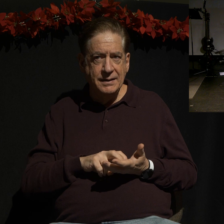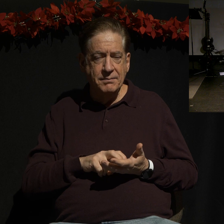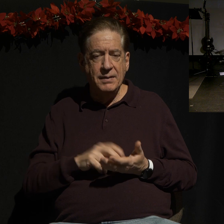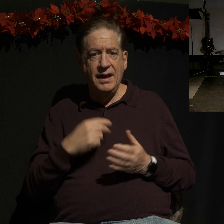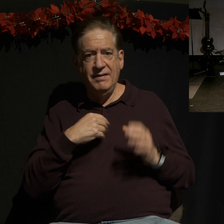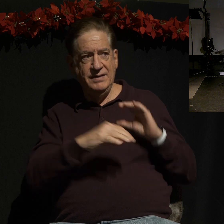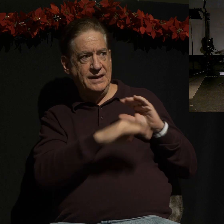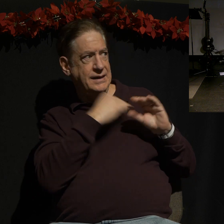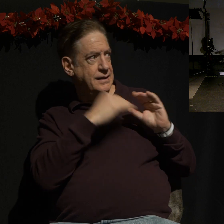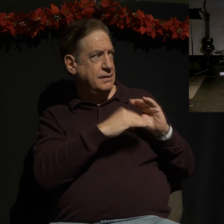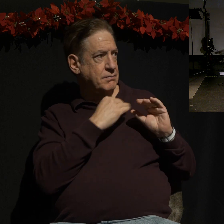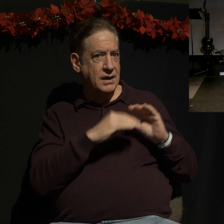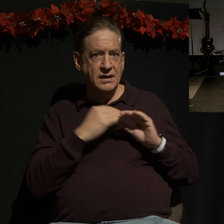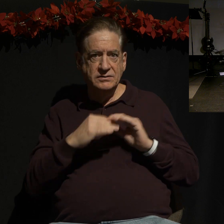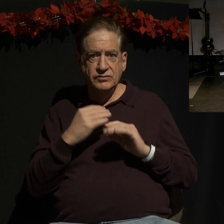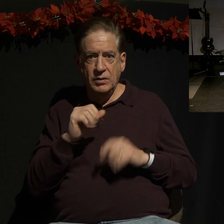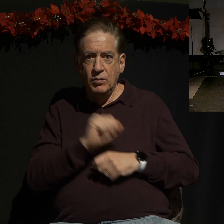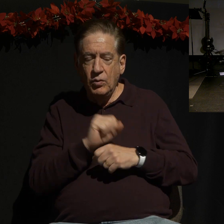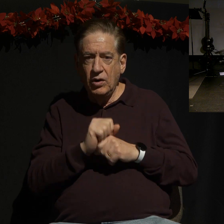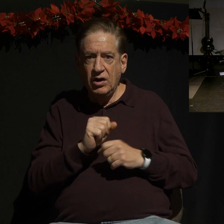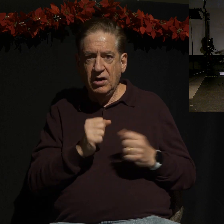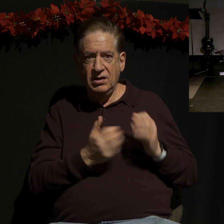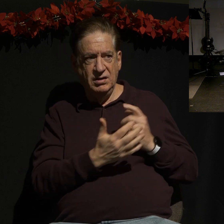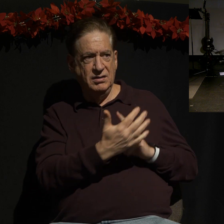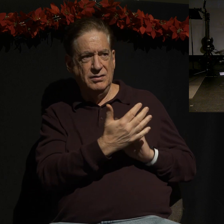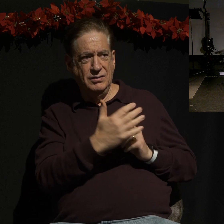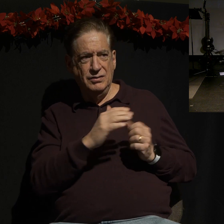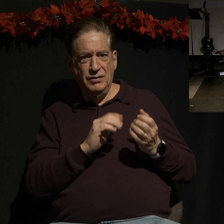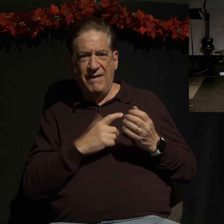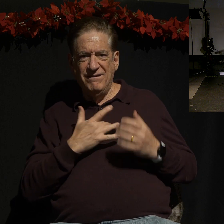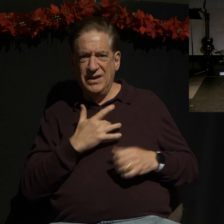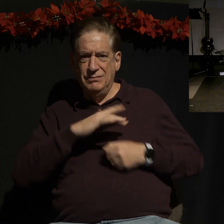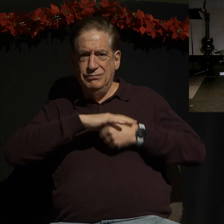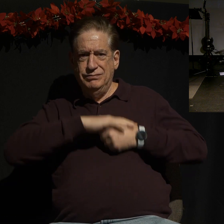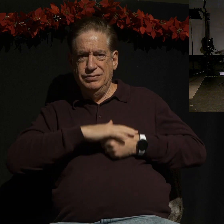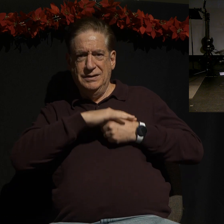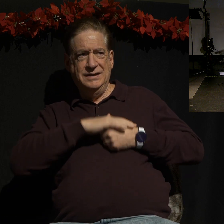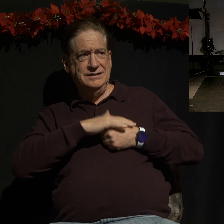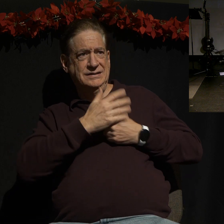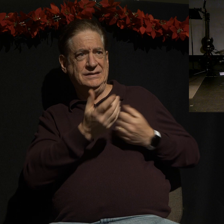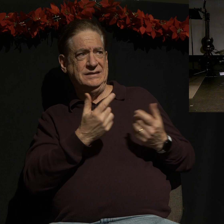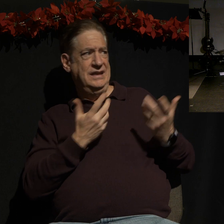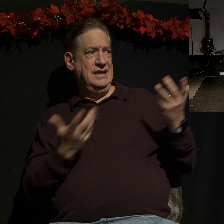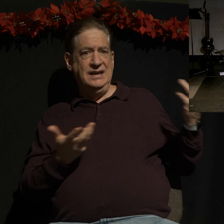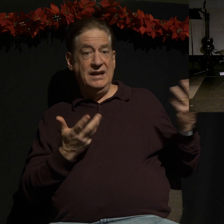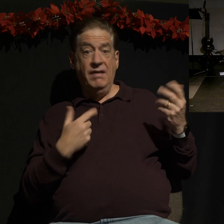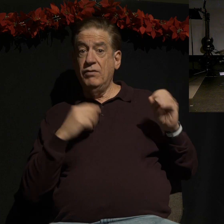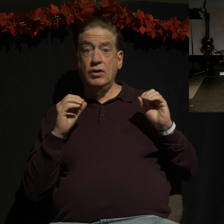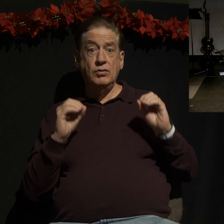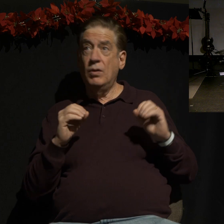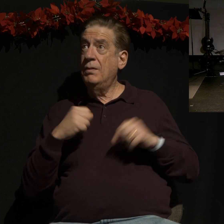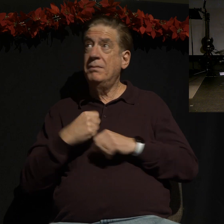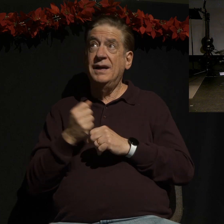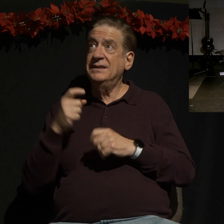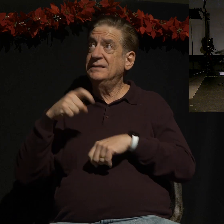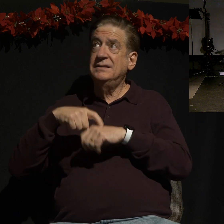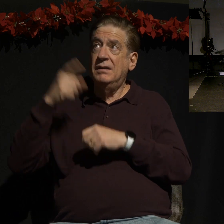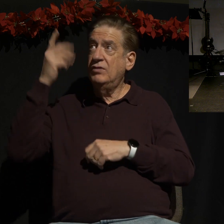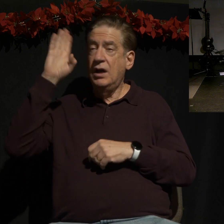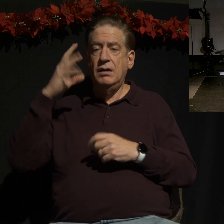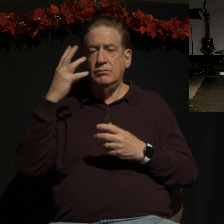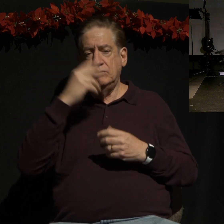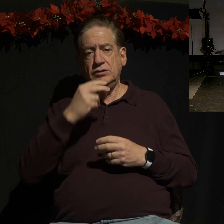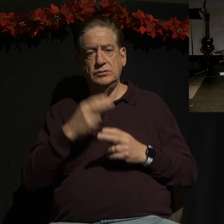emails from work, I got all this stuff pressing against me, and when I don't make time for God, pretty soon I